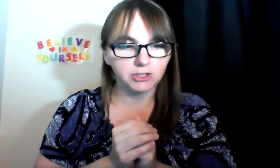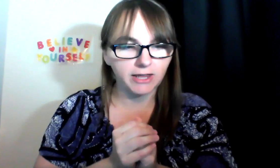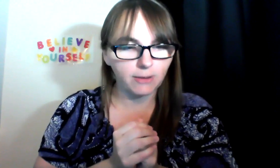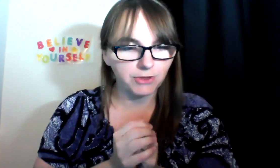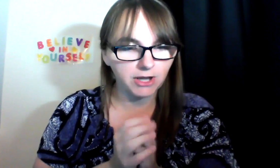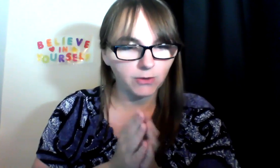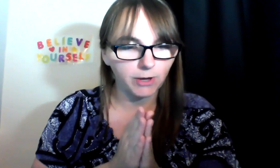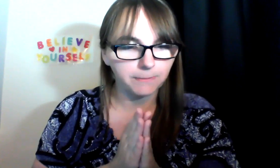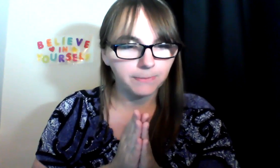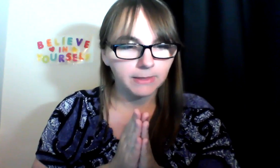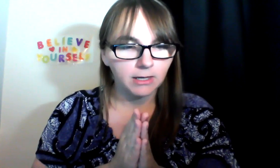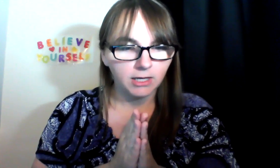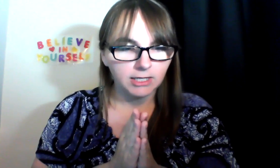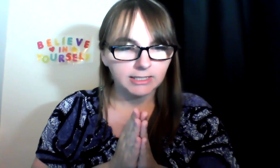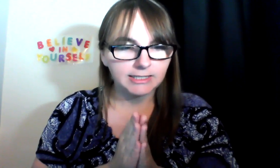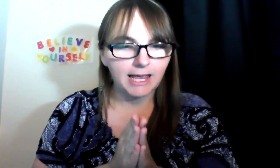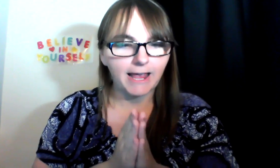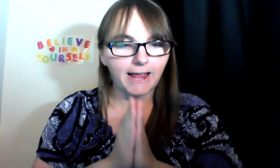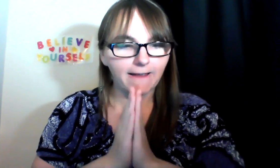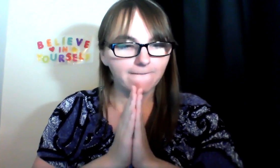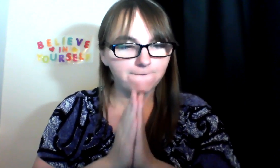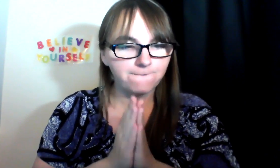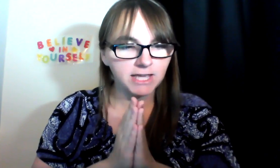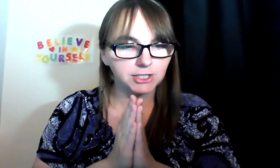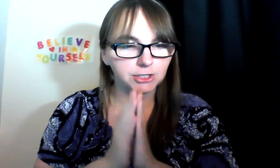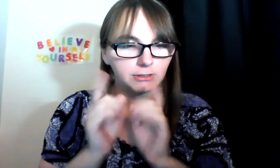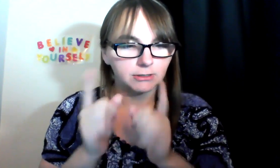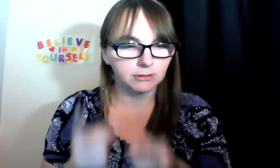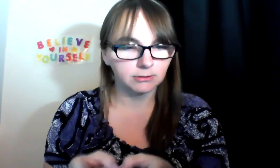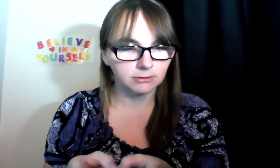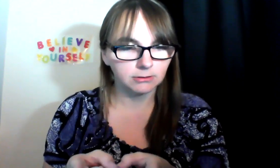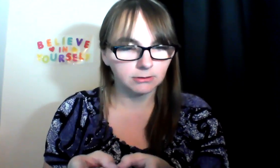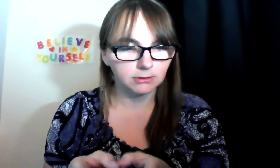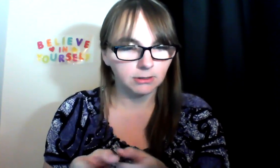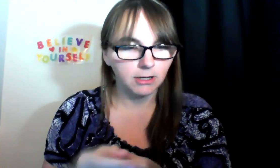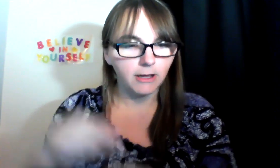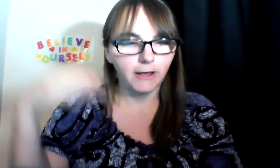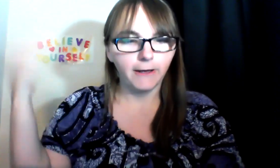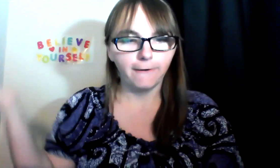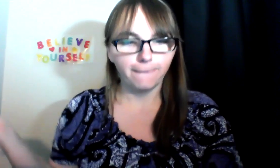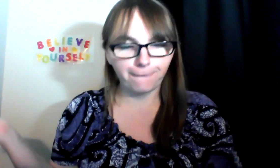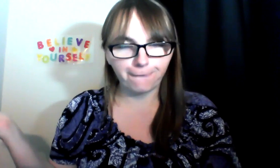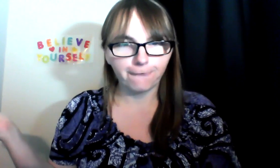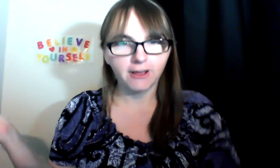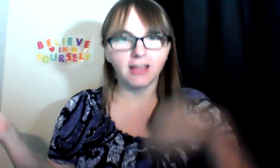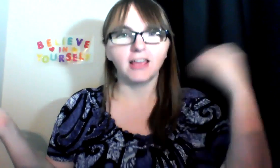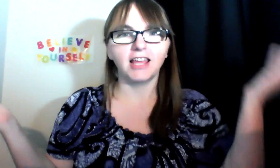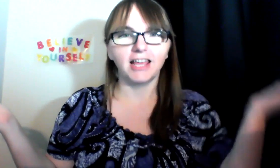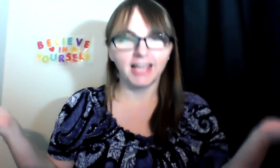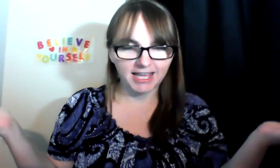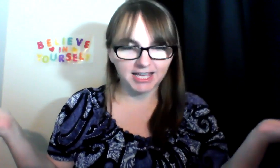Let's try that with another one. Say fish. F. Ish.